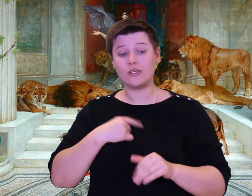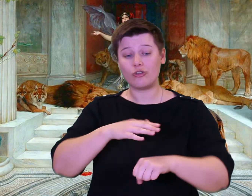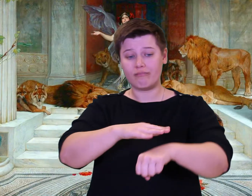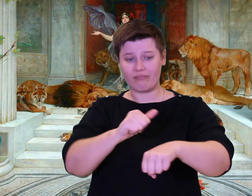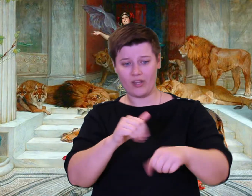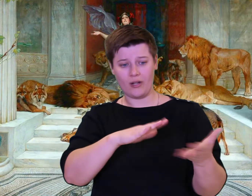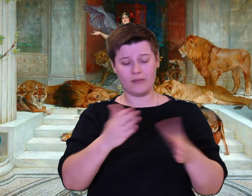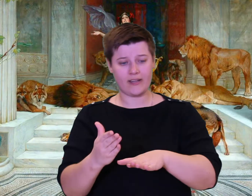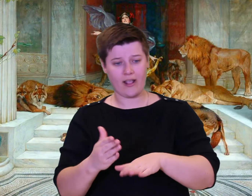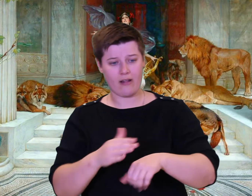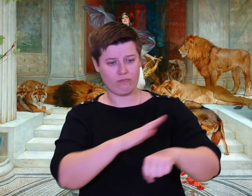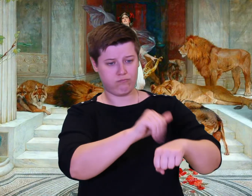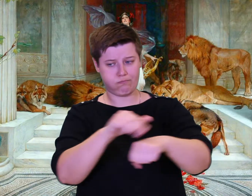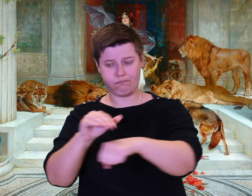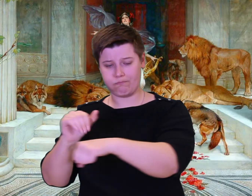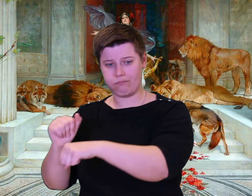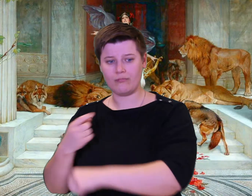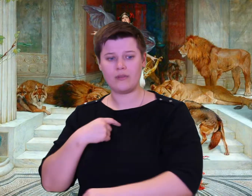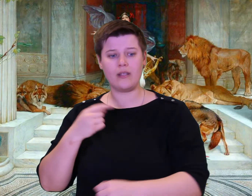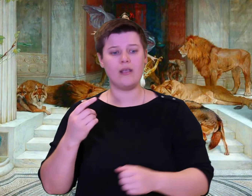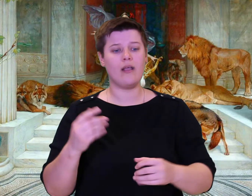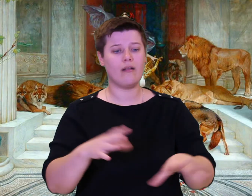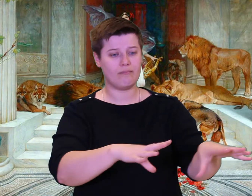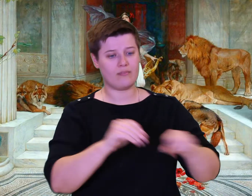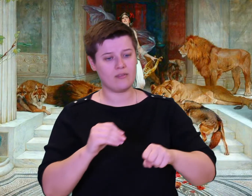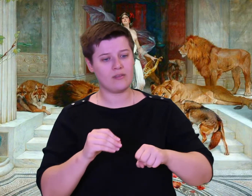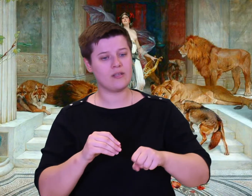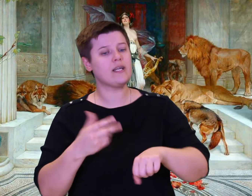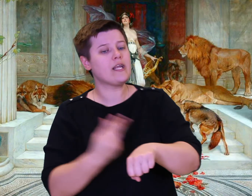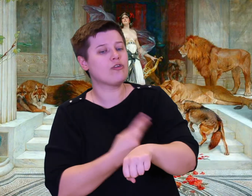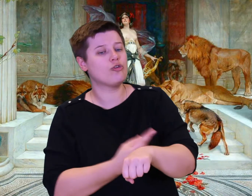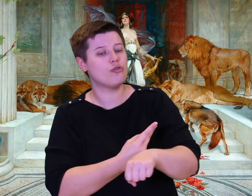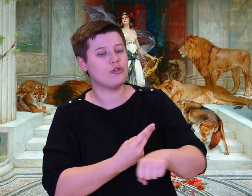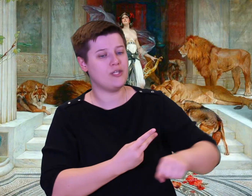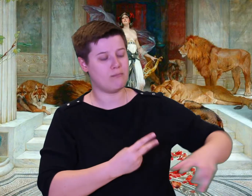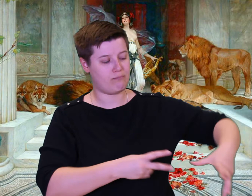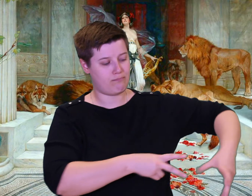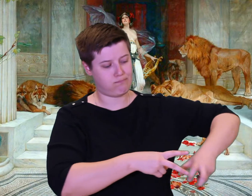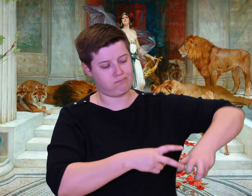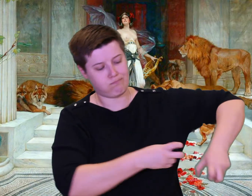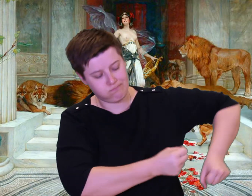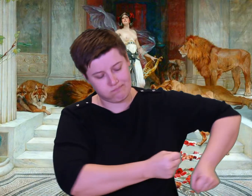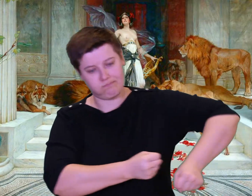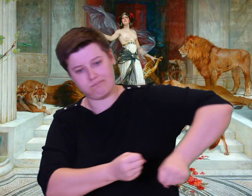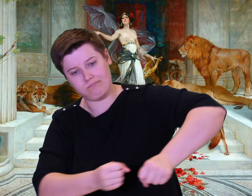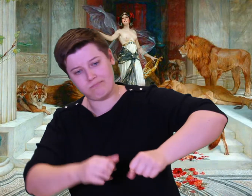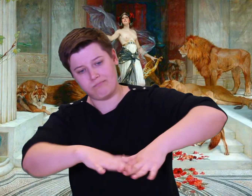I promised for Tiresias as well, a pure black sheep, the best in all my flock.